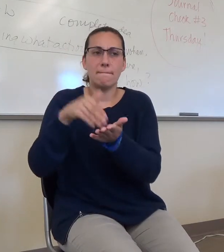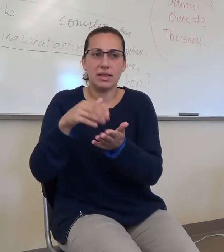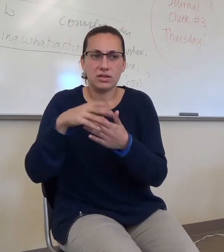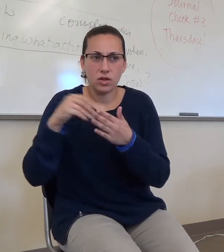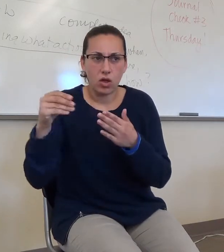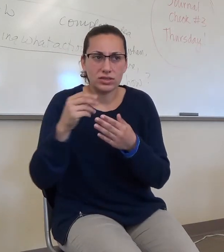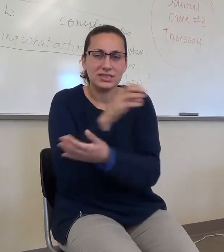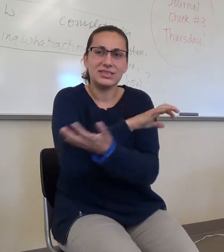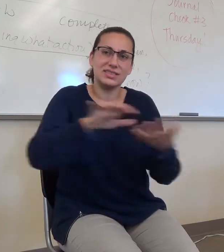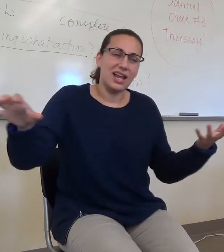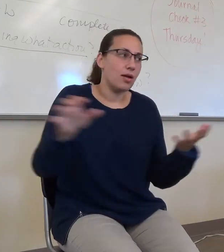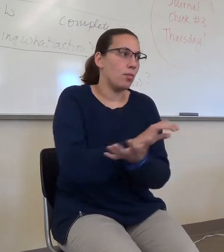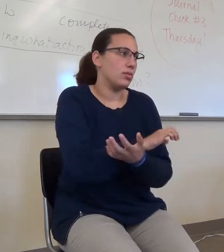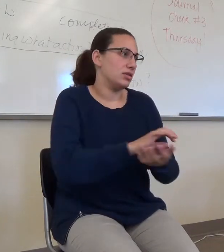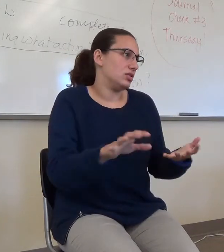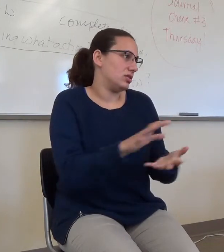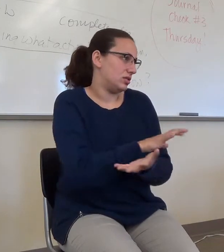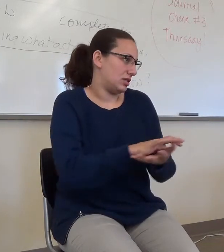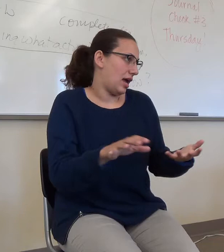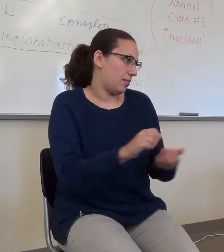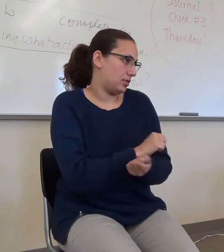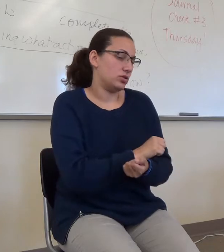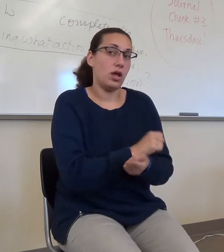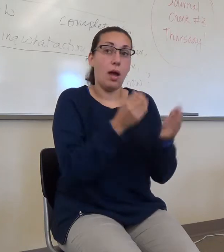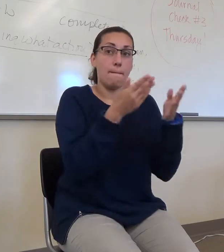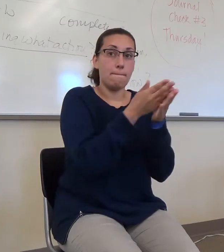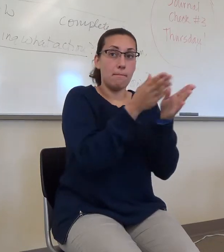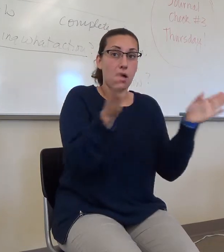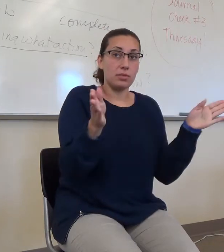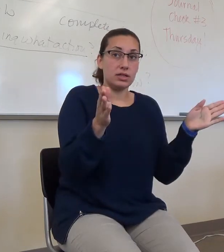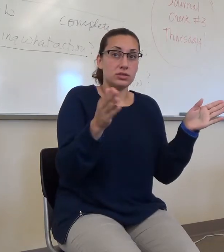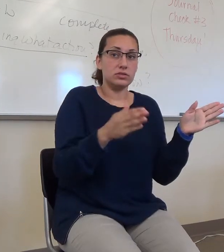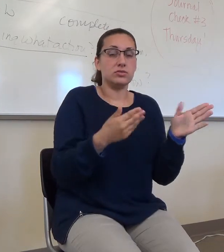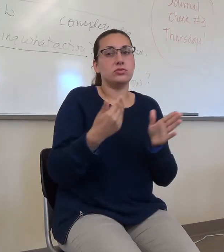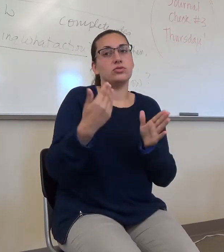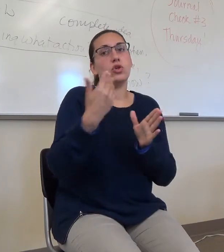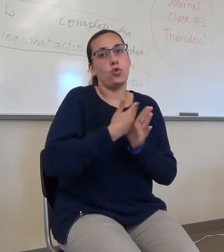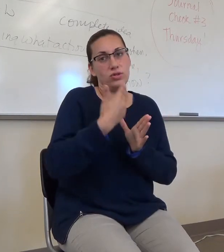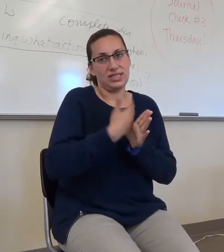What? A public nuisance suit.